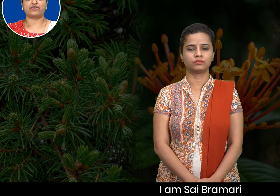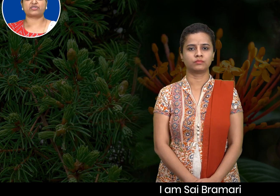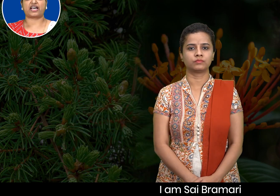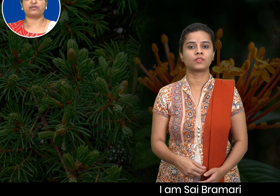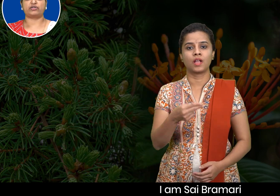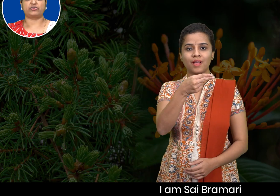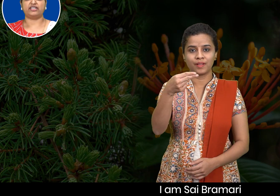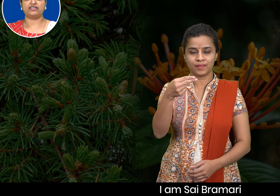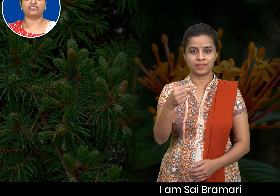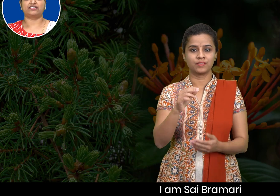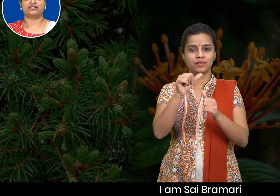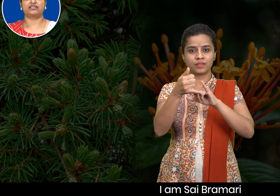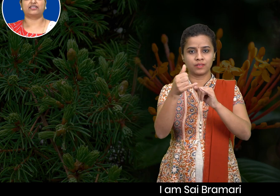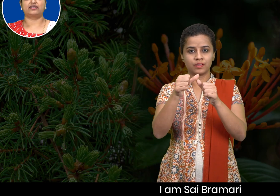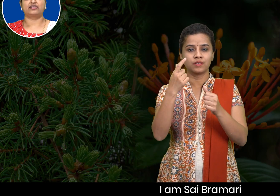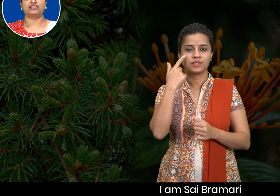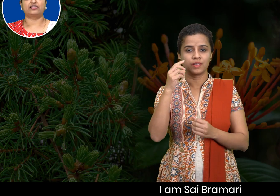I am Sai Brahmari.